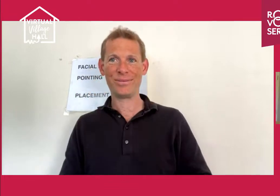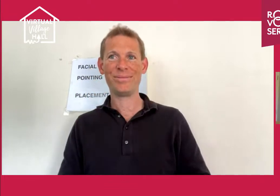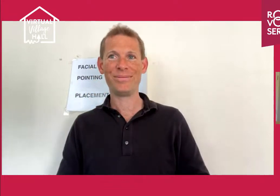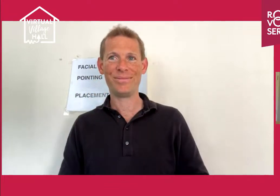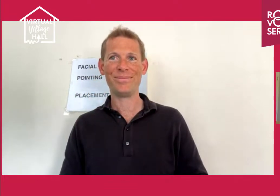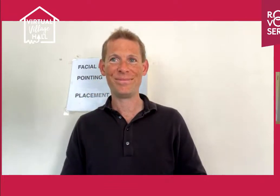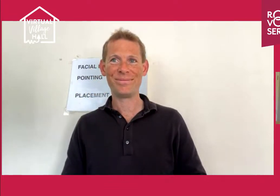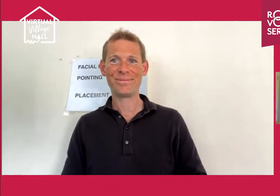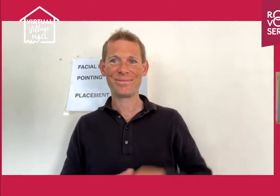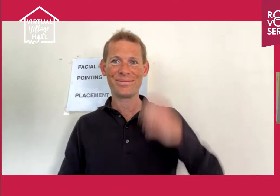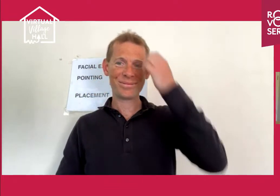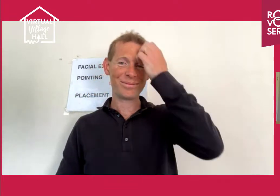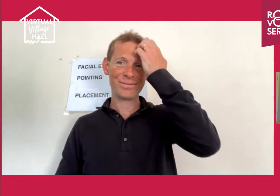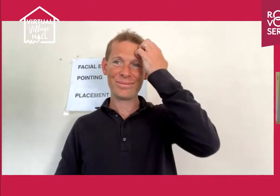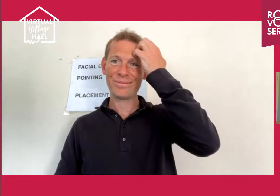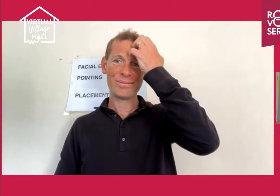daughter. She has one blue eye and one green eye.